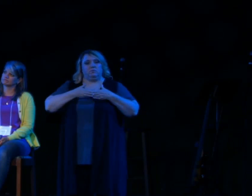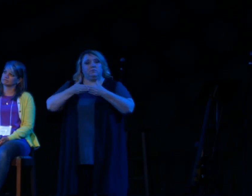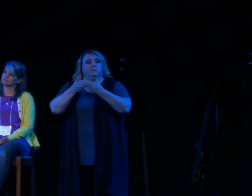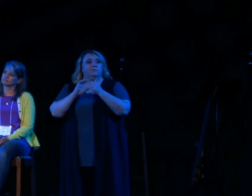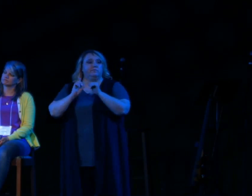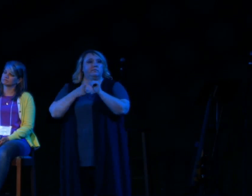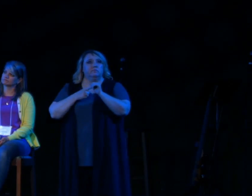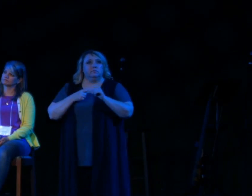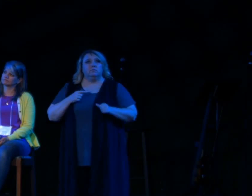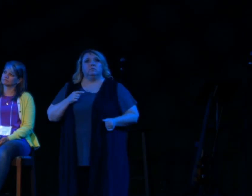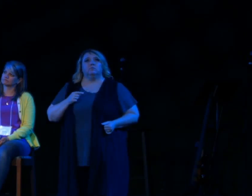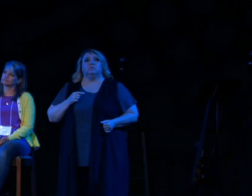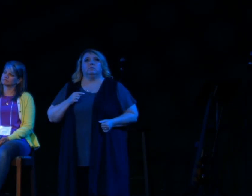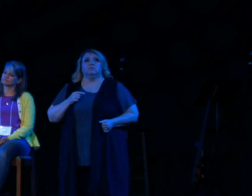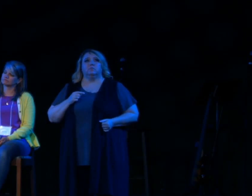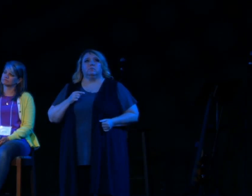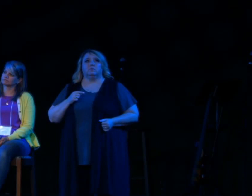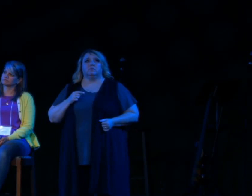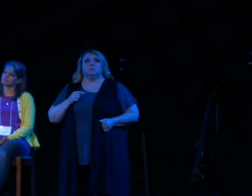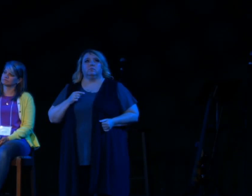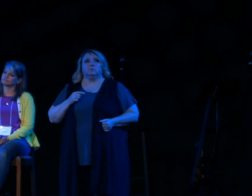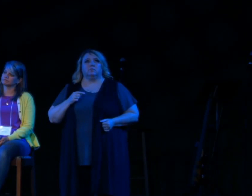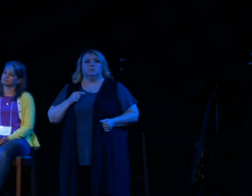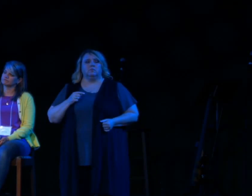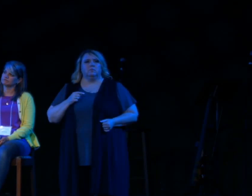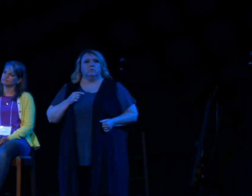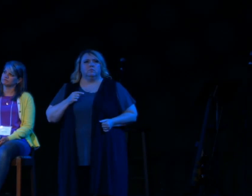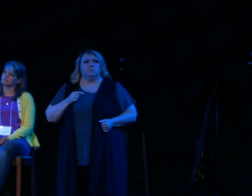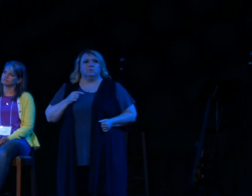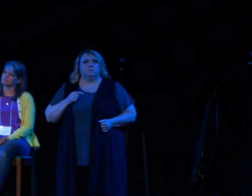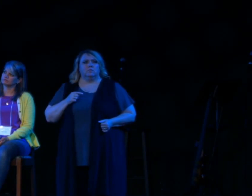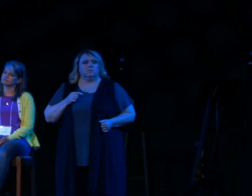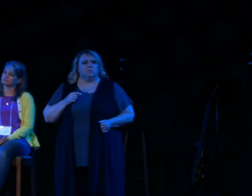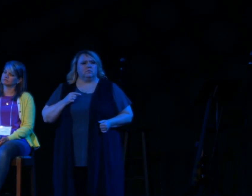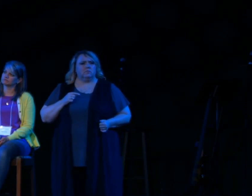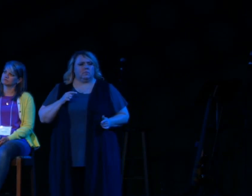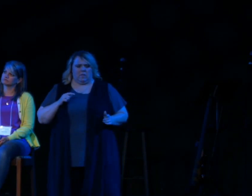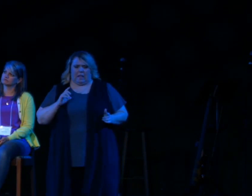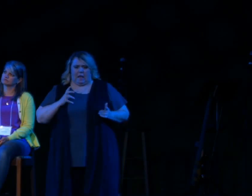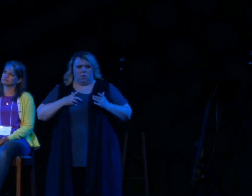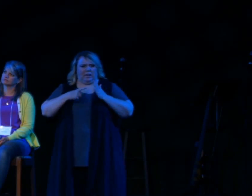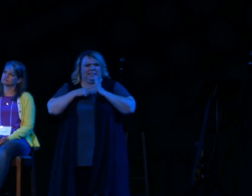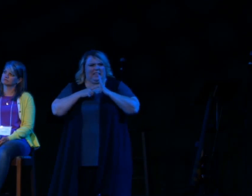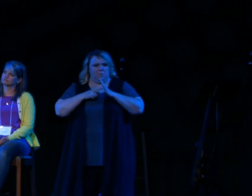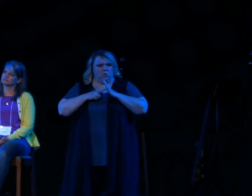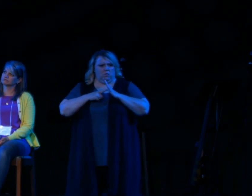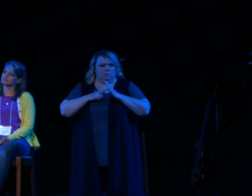that we're surrounded by all these folks who are the examples for us.